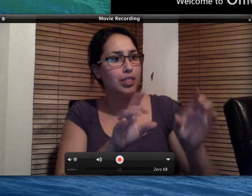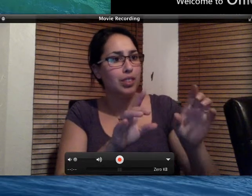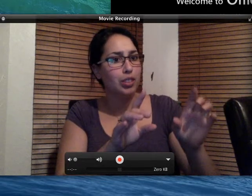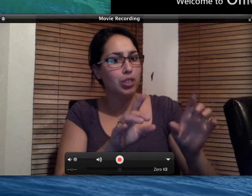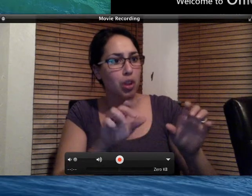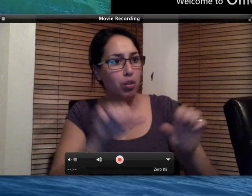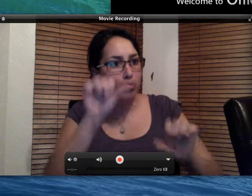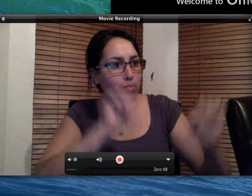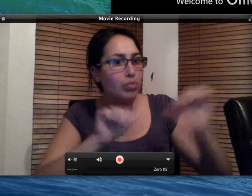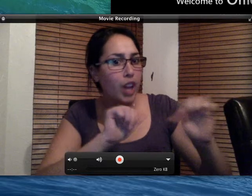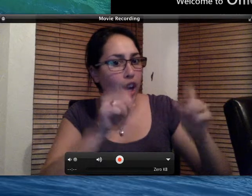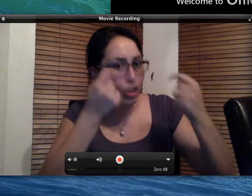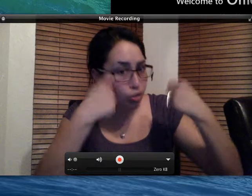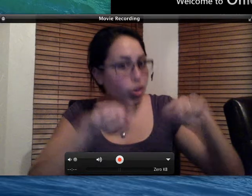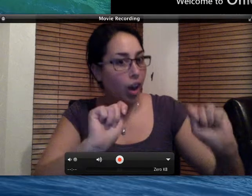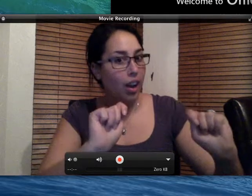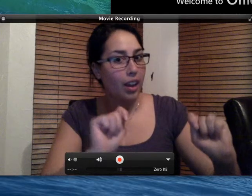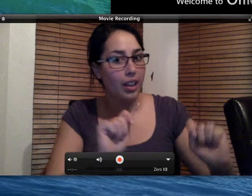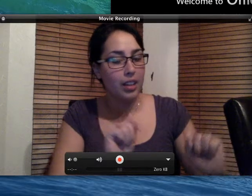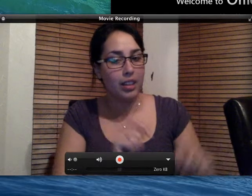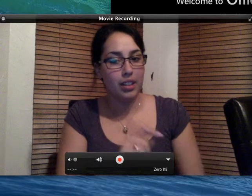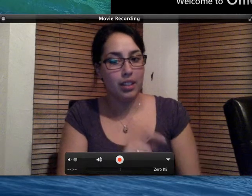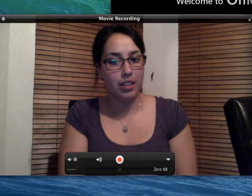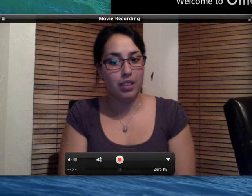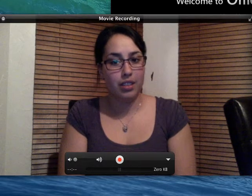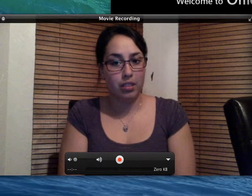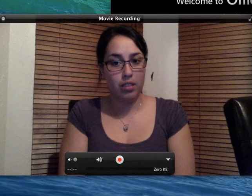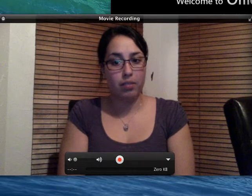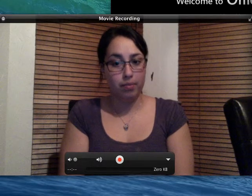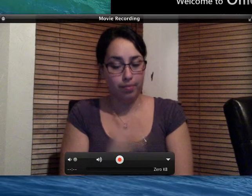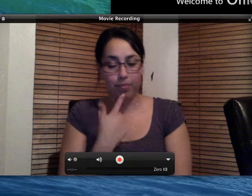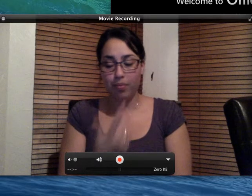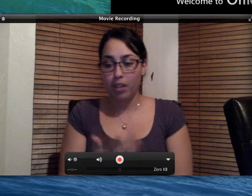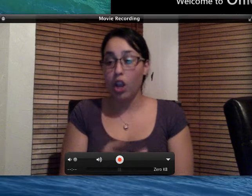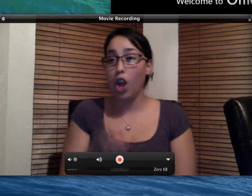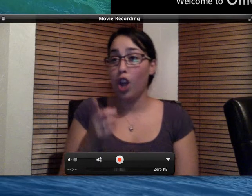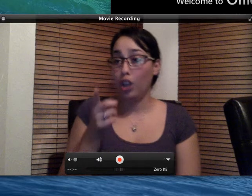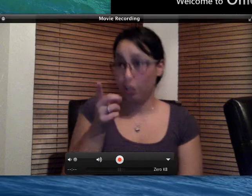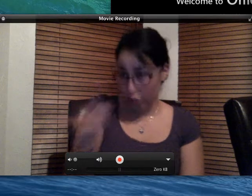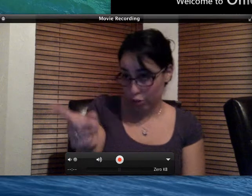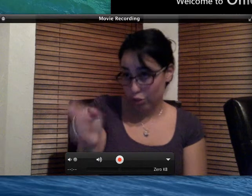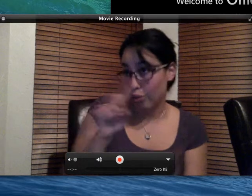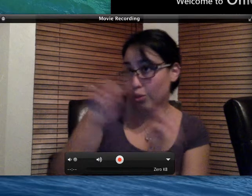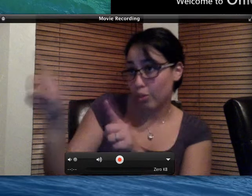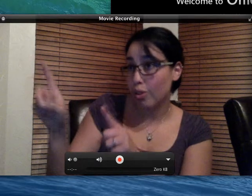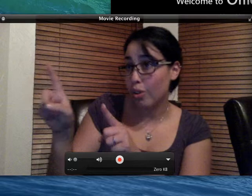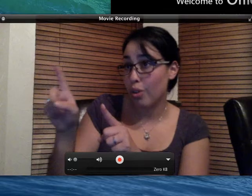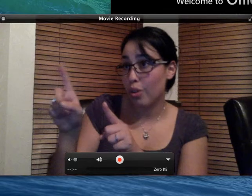said, you should actually do this. She said, you get the Human Subjects Review Board approval for this one.